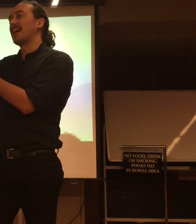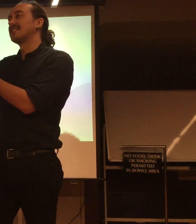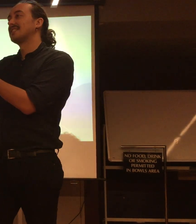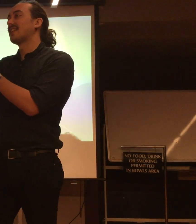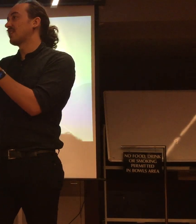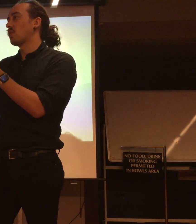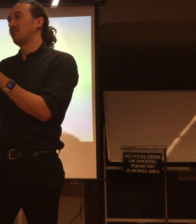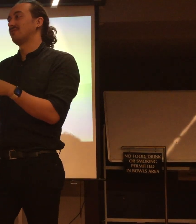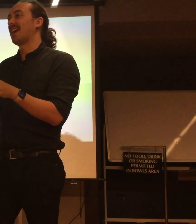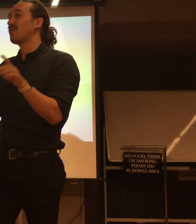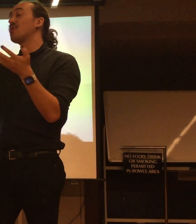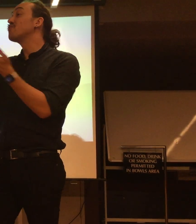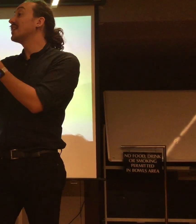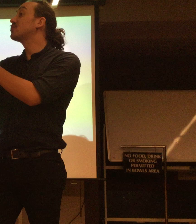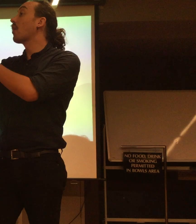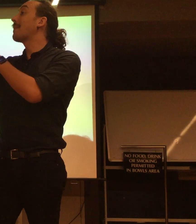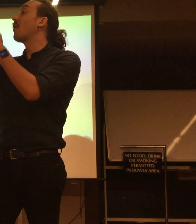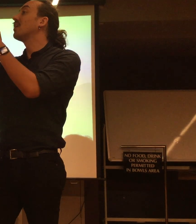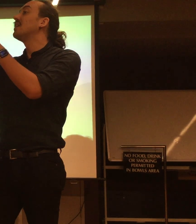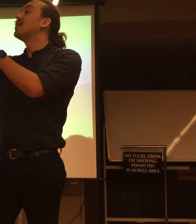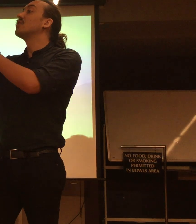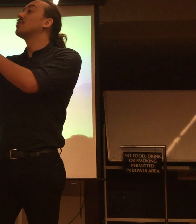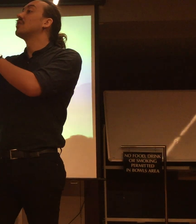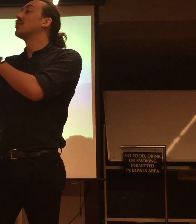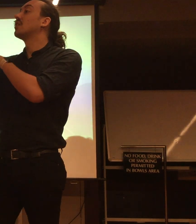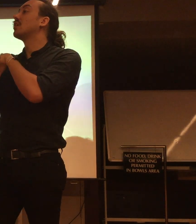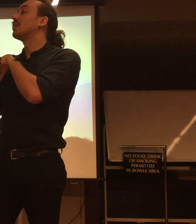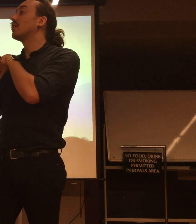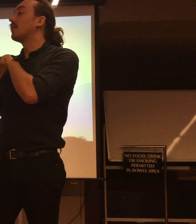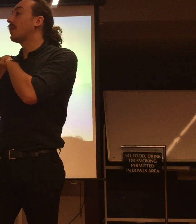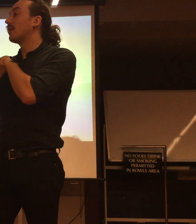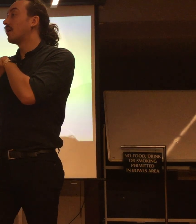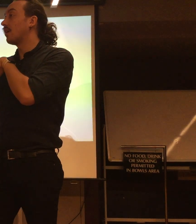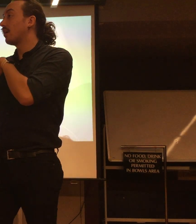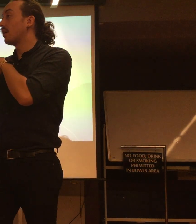It's pretty much the same. Maybe just different flavour.